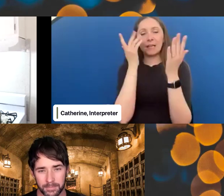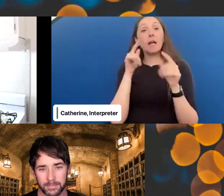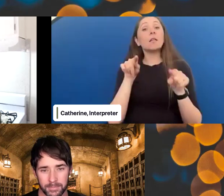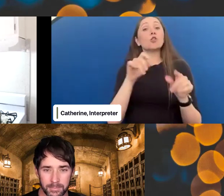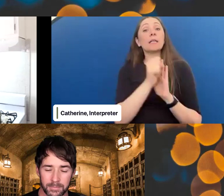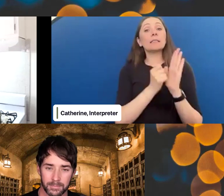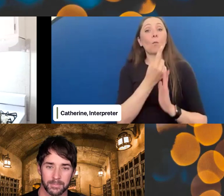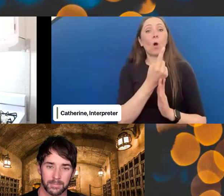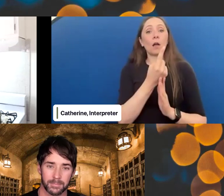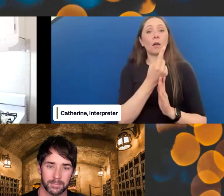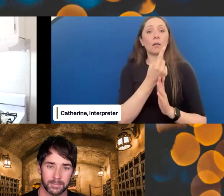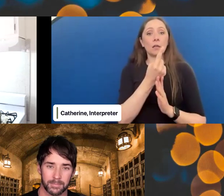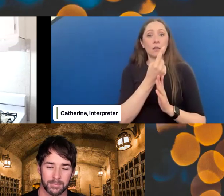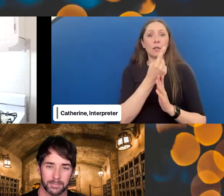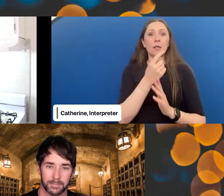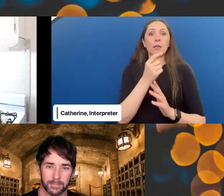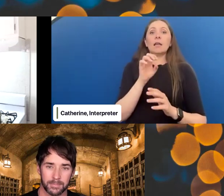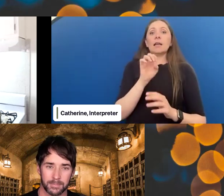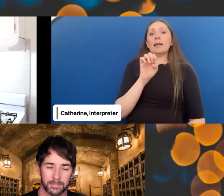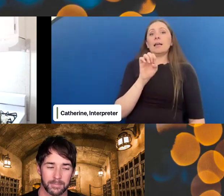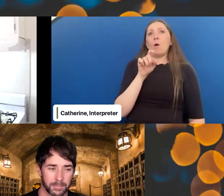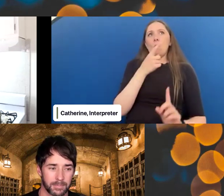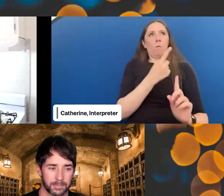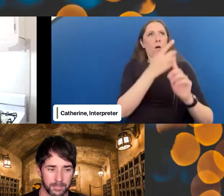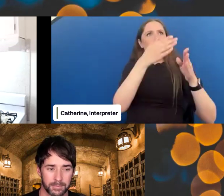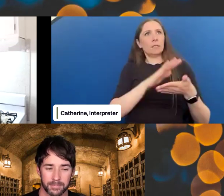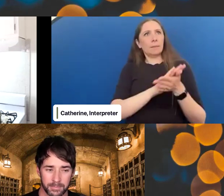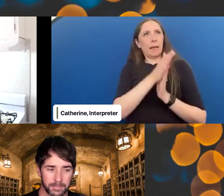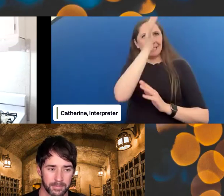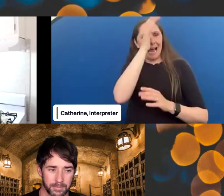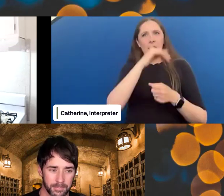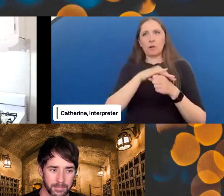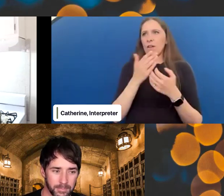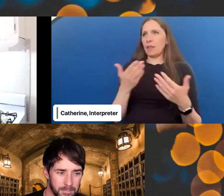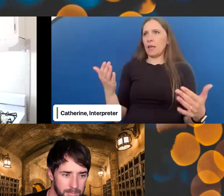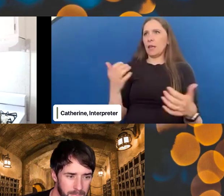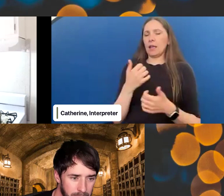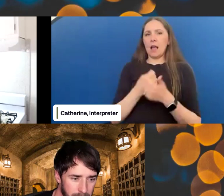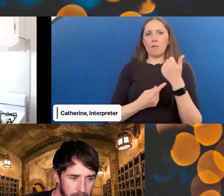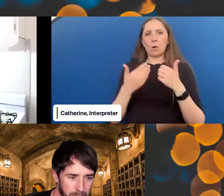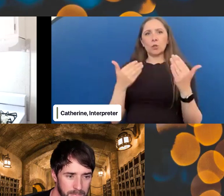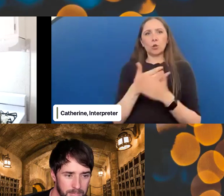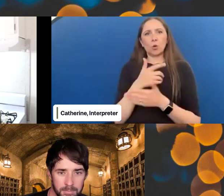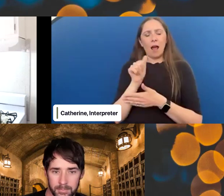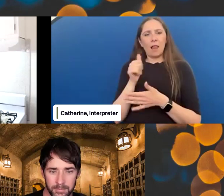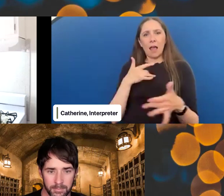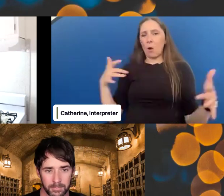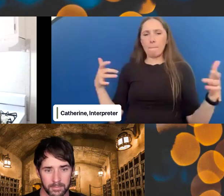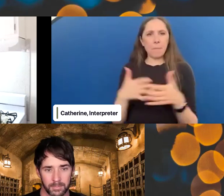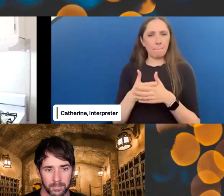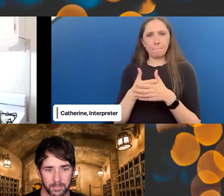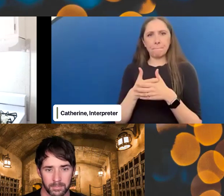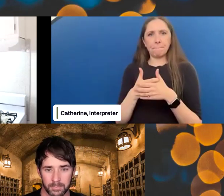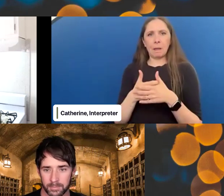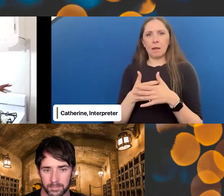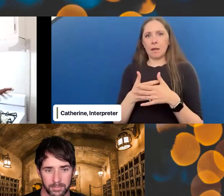like Ewan became a dad. There was the COVID thing. Everyone was kind of new in Los Angeles, and we took on them, and I